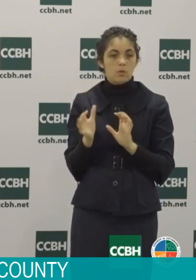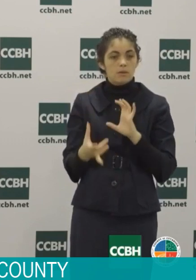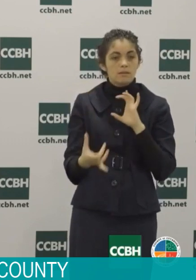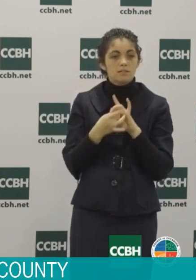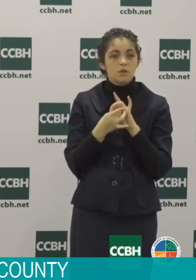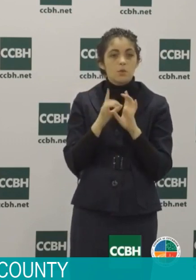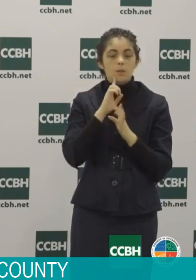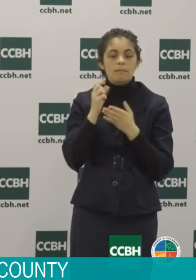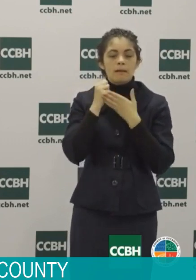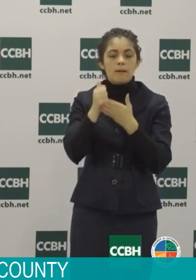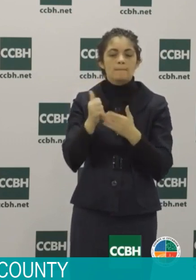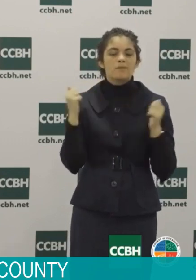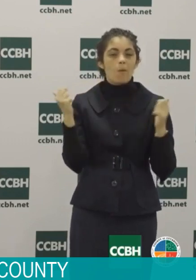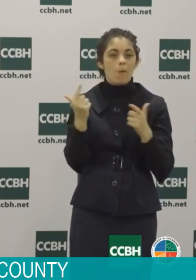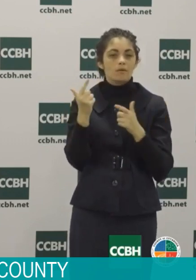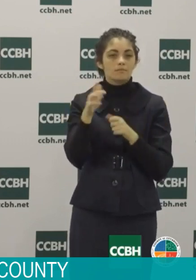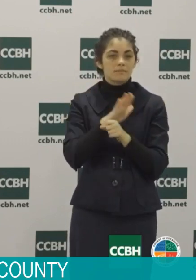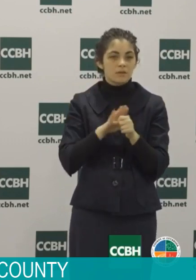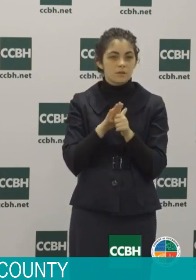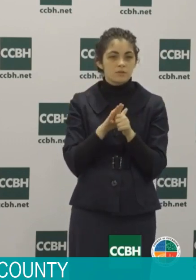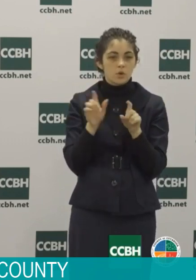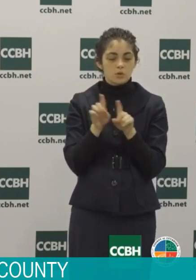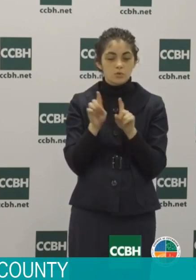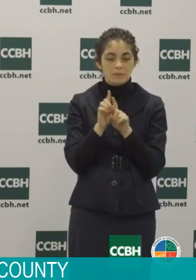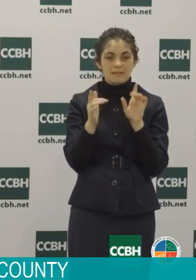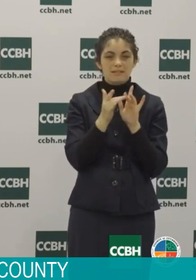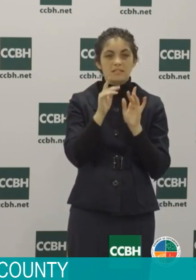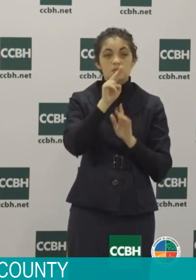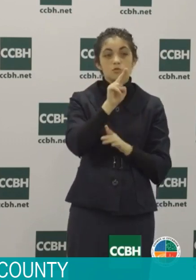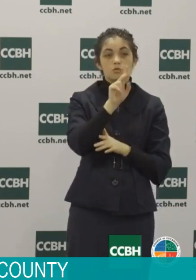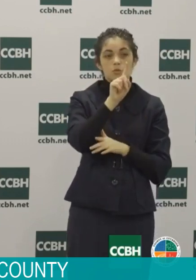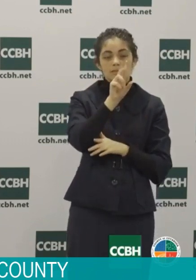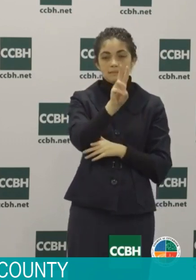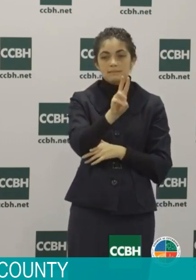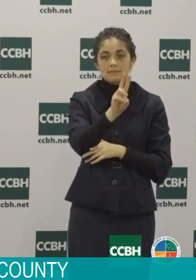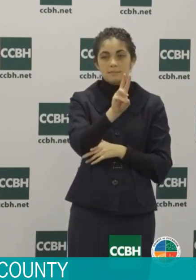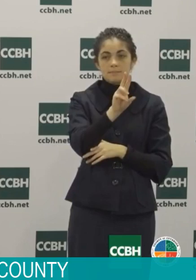here to help around the clock, and they can be reached at